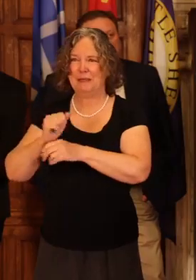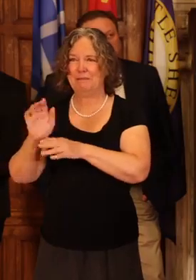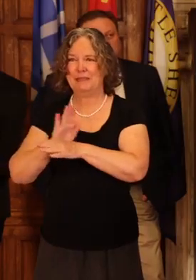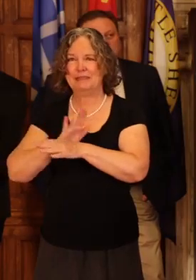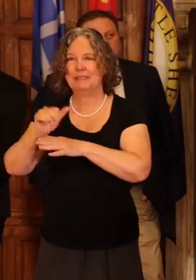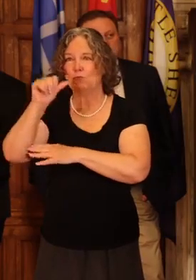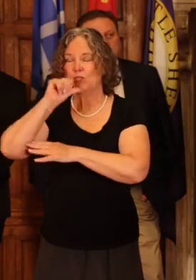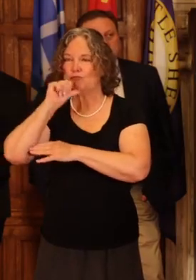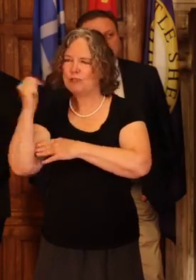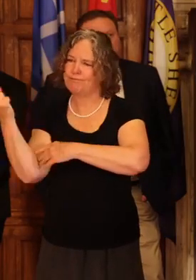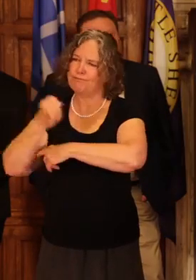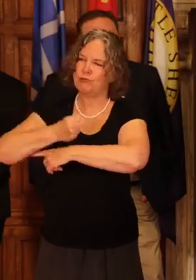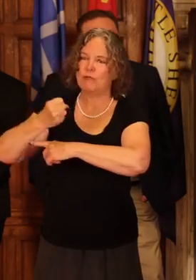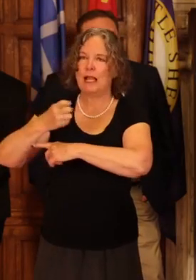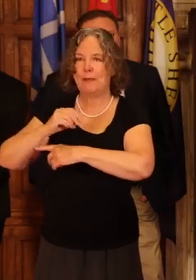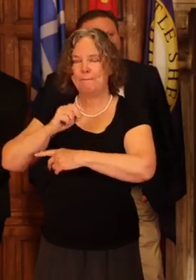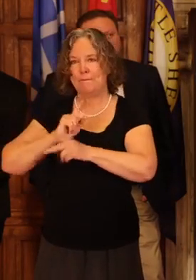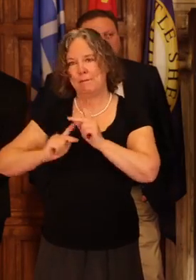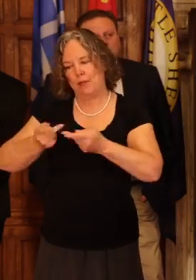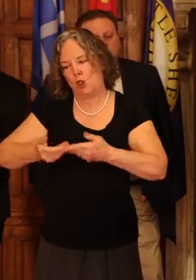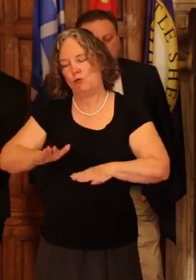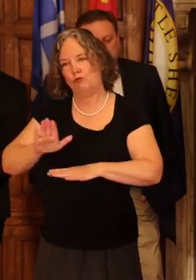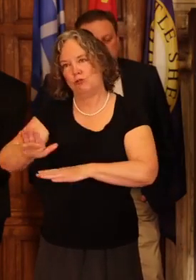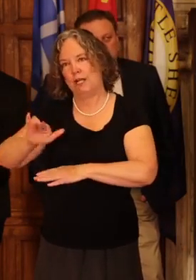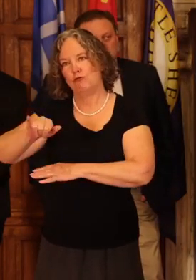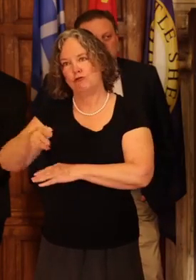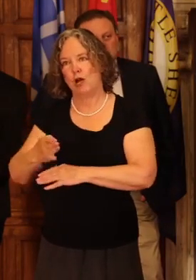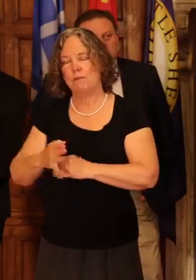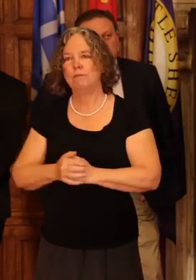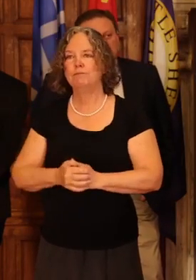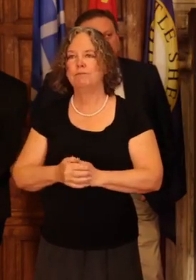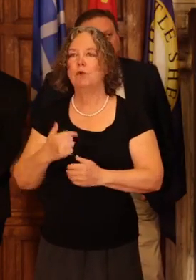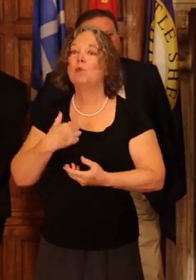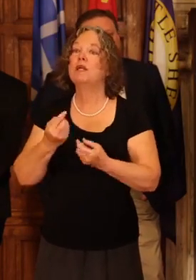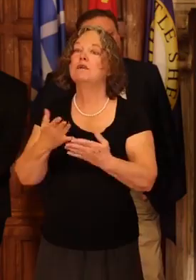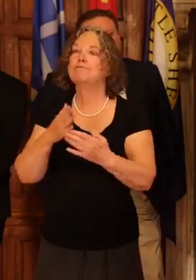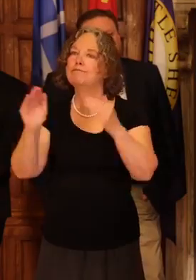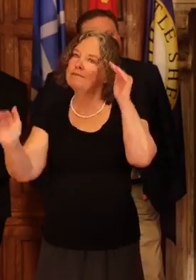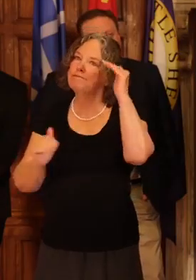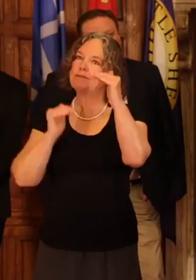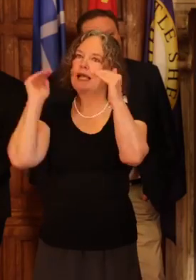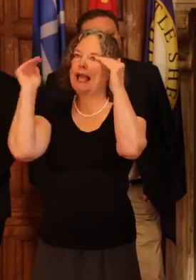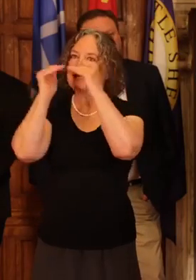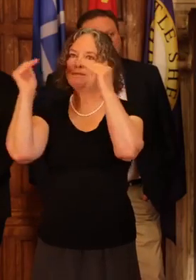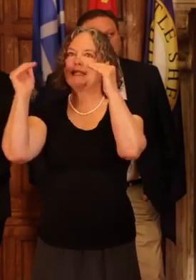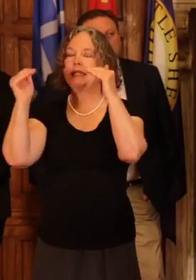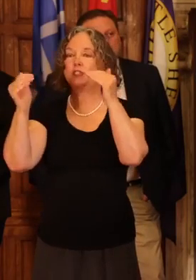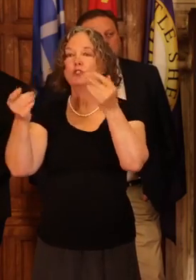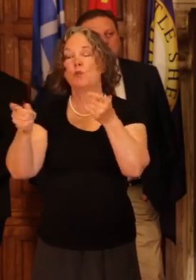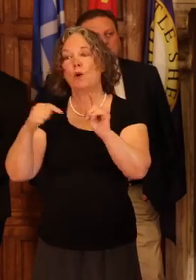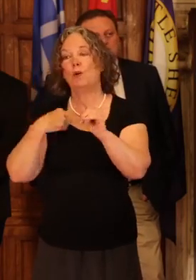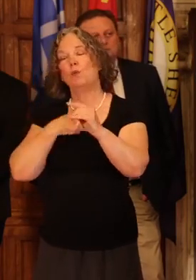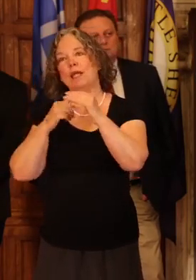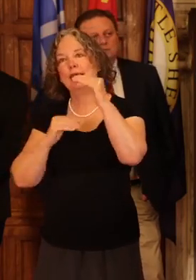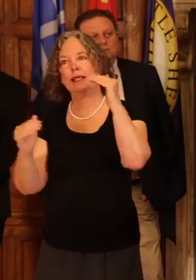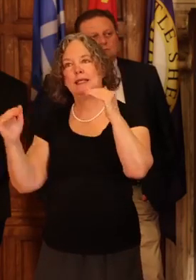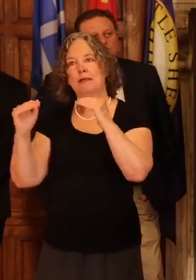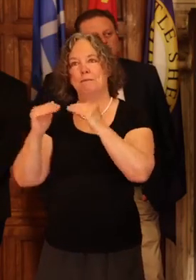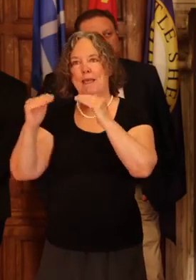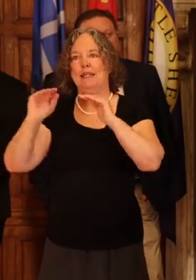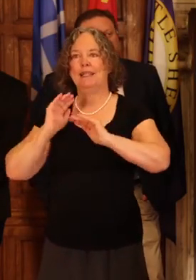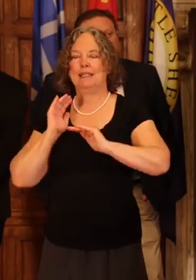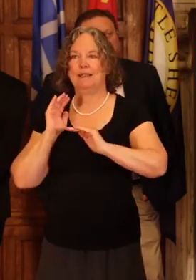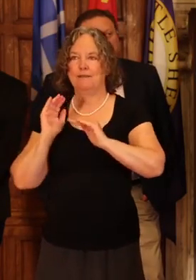business and employees out of work. We provided clear benchmarks, and when they were met, we ended the